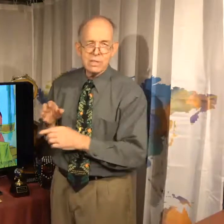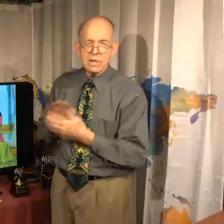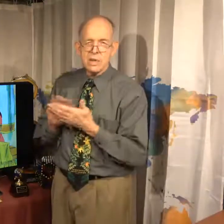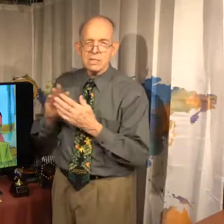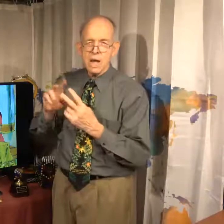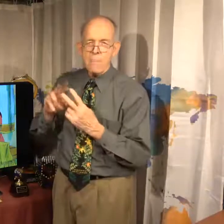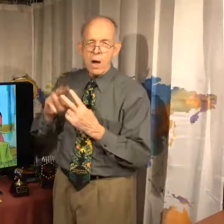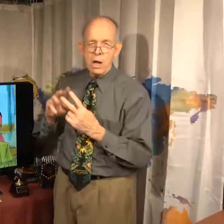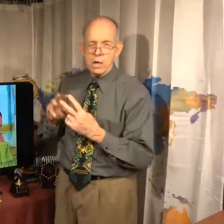not cover.